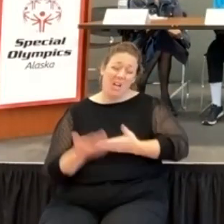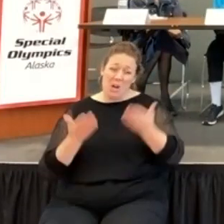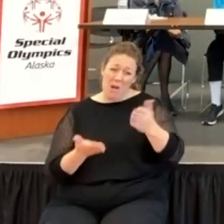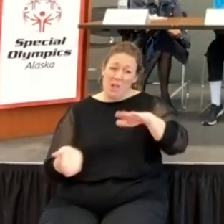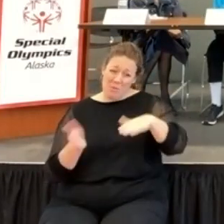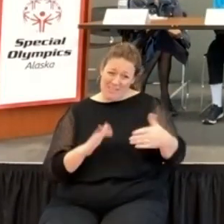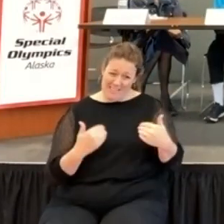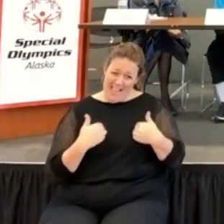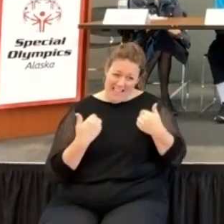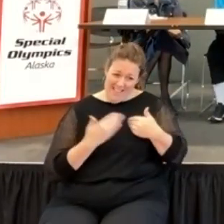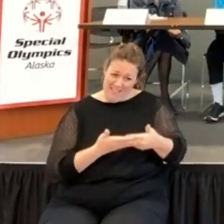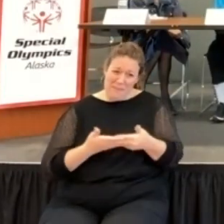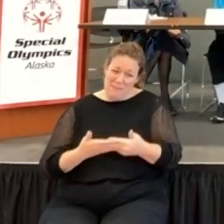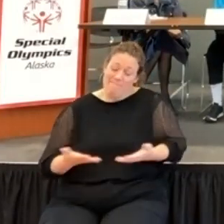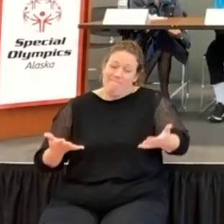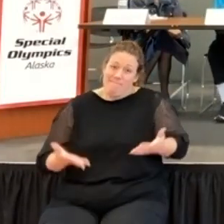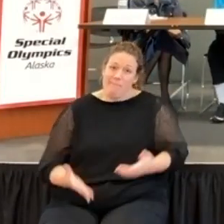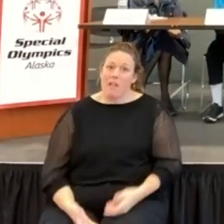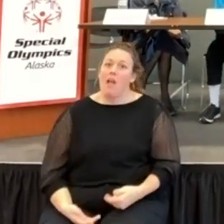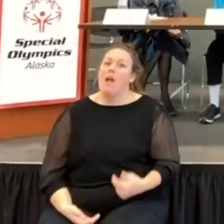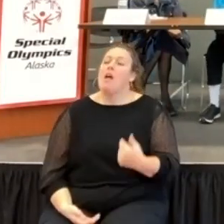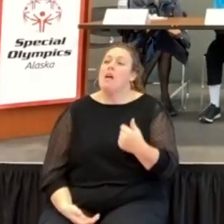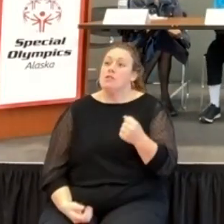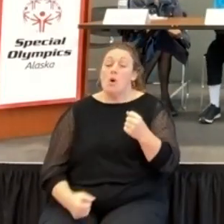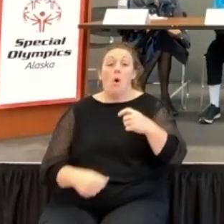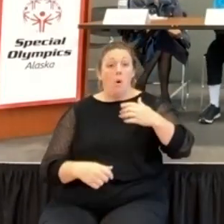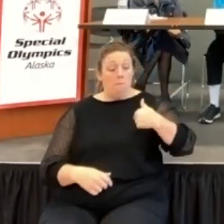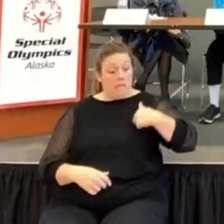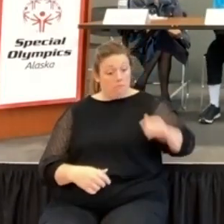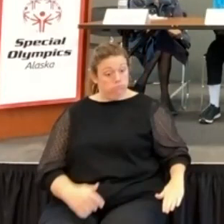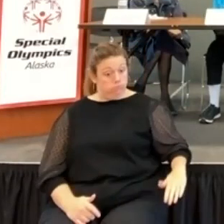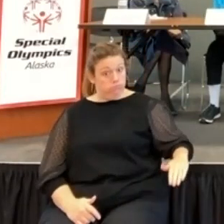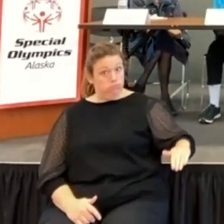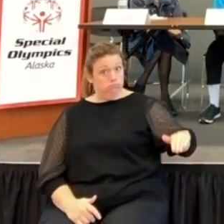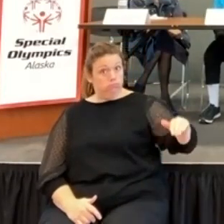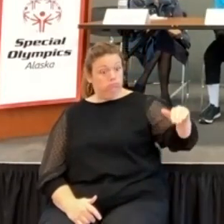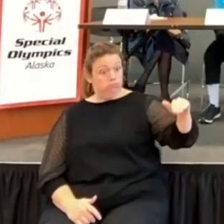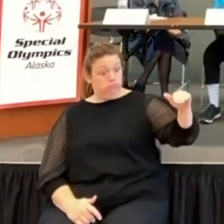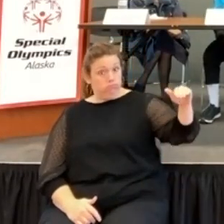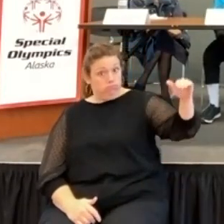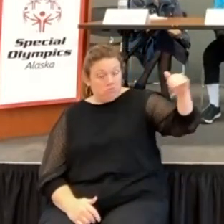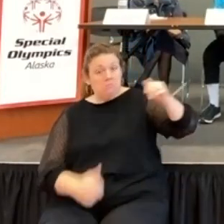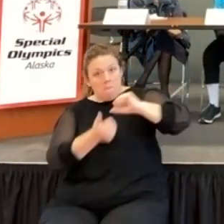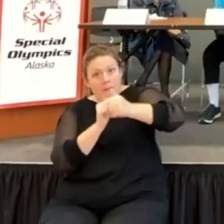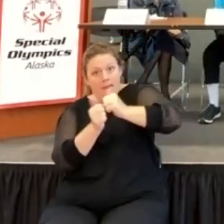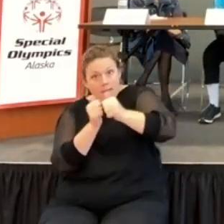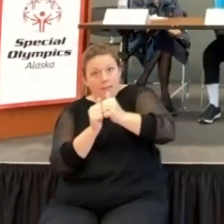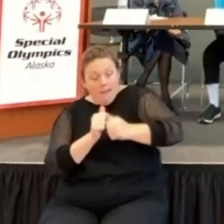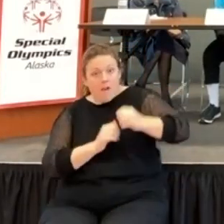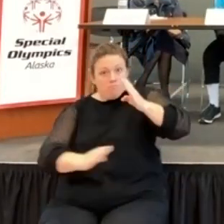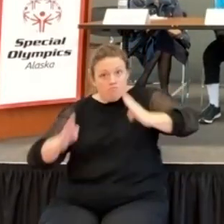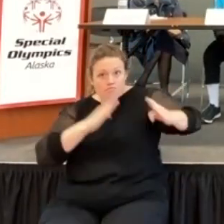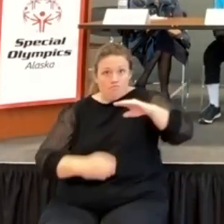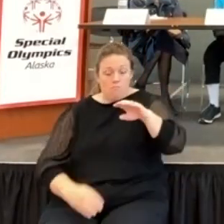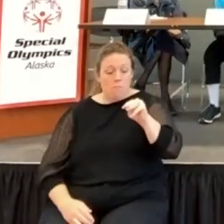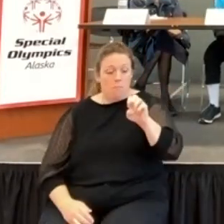my age. So as time went by, I started to be competitive. I did martial arts I earned my 4th